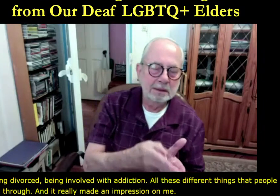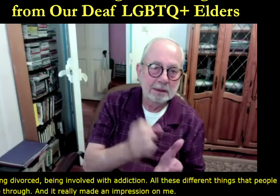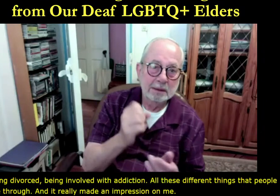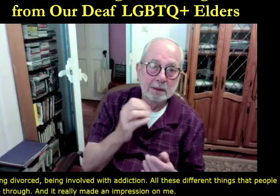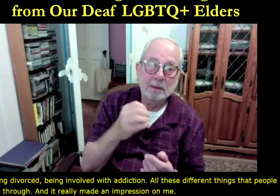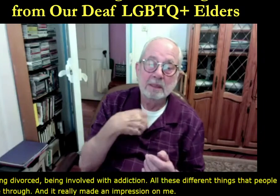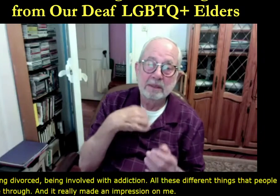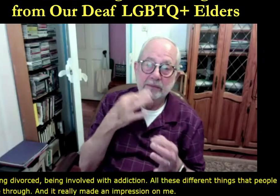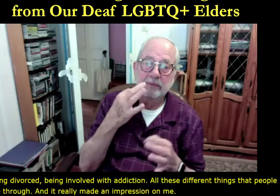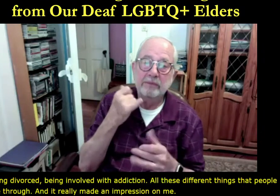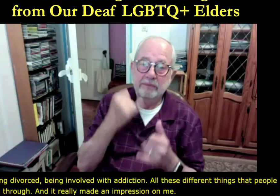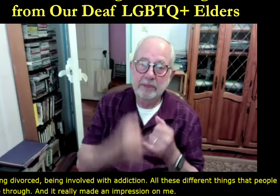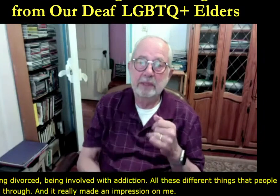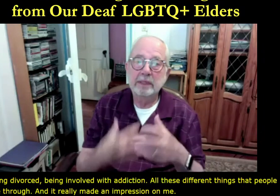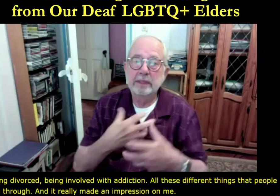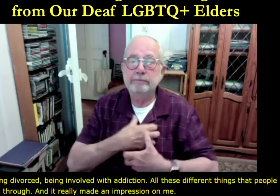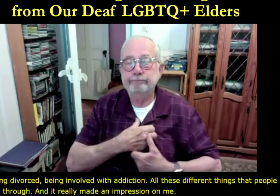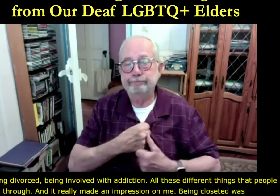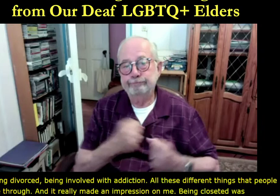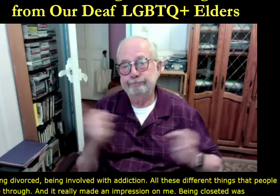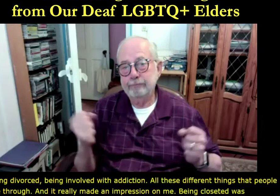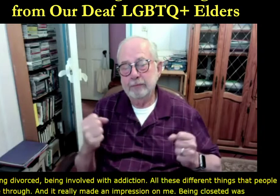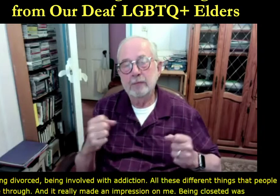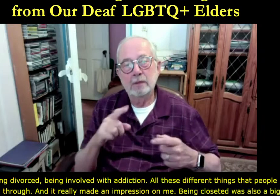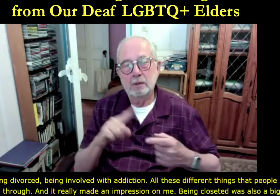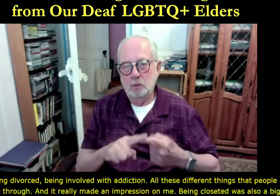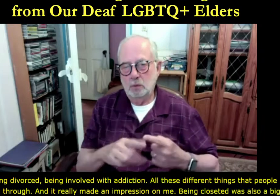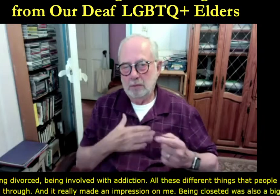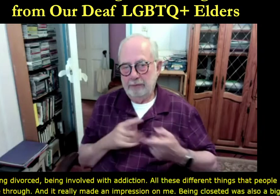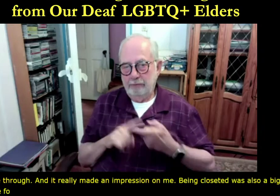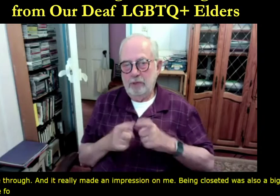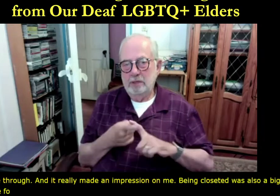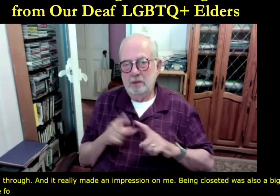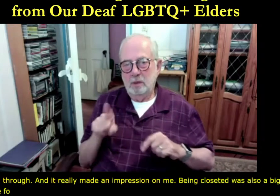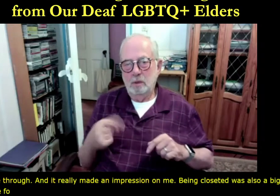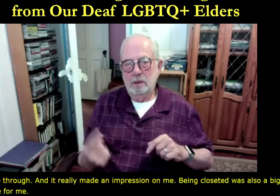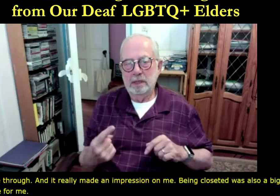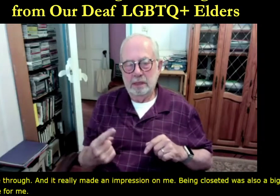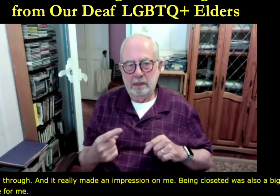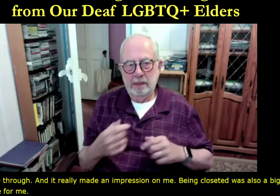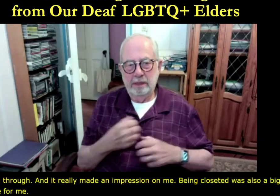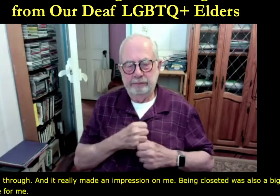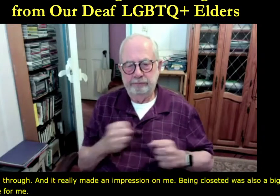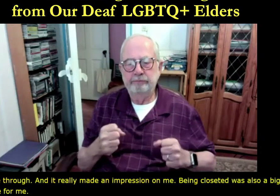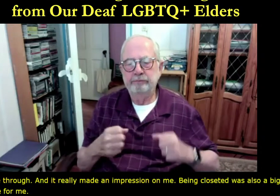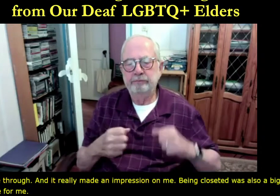i decided to be honest and i finally came out to my friends only